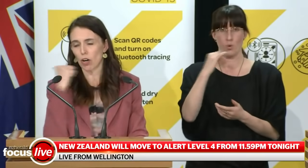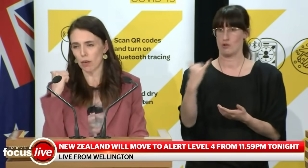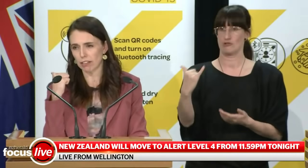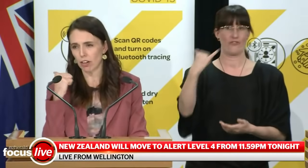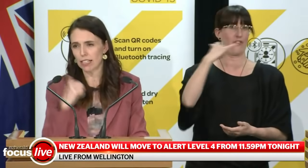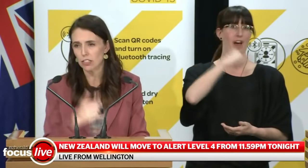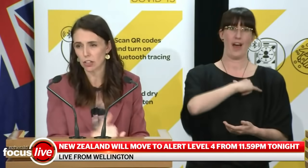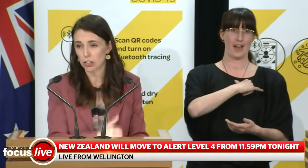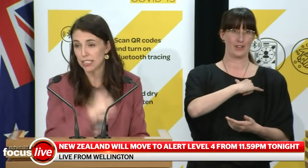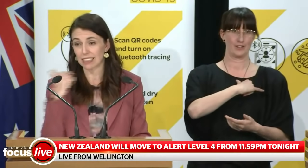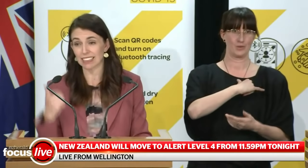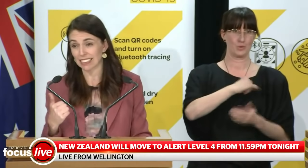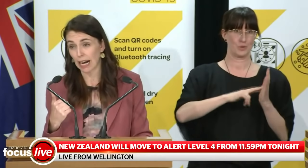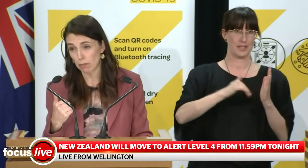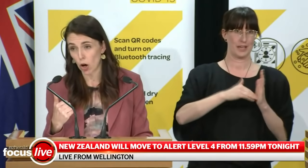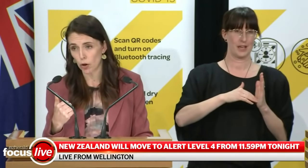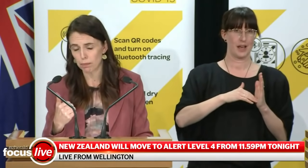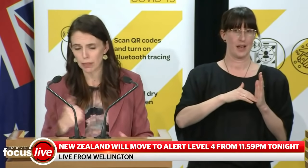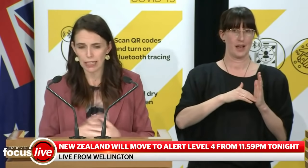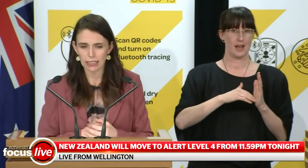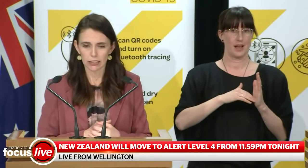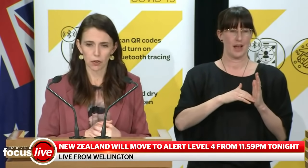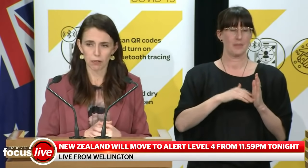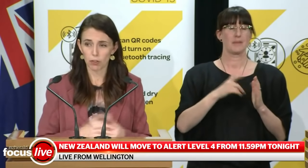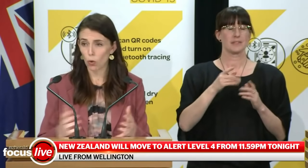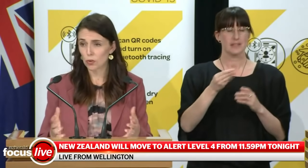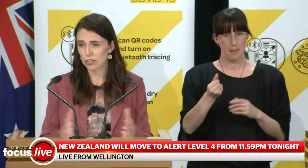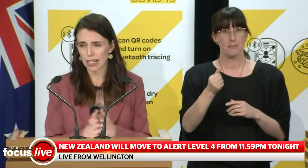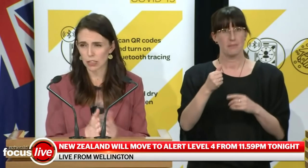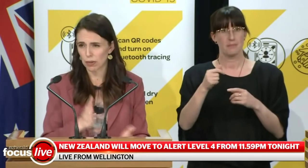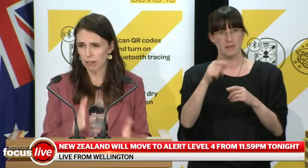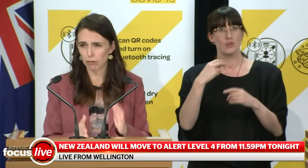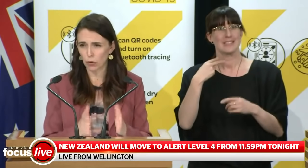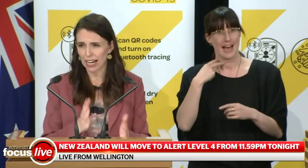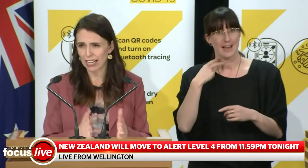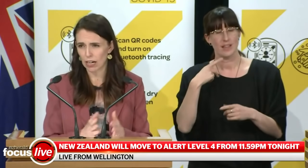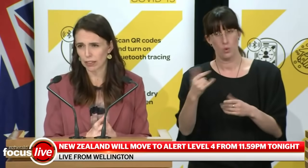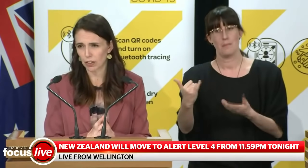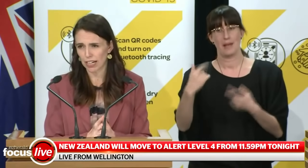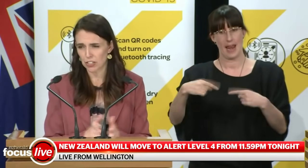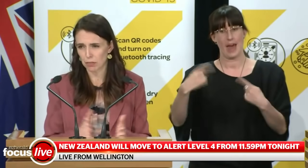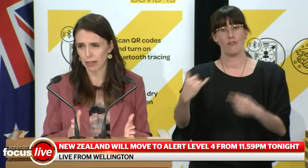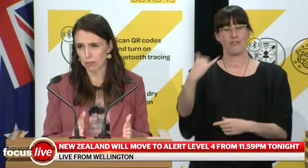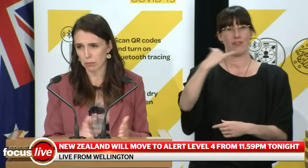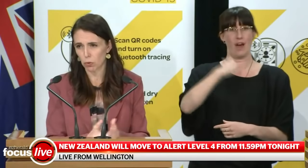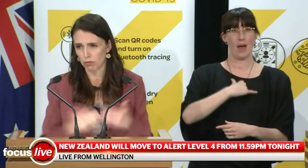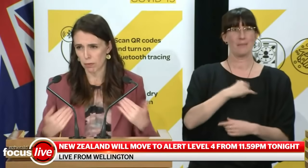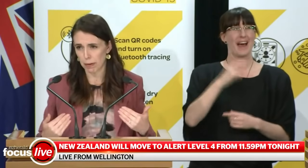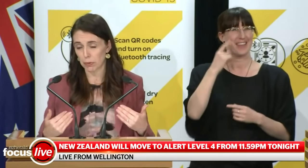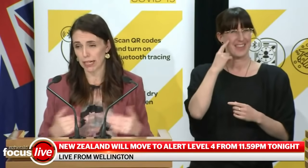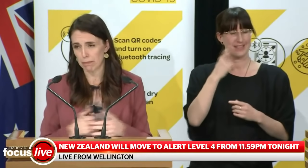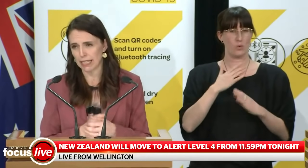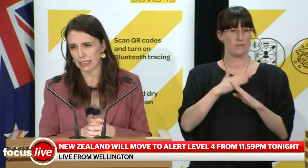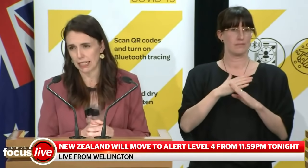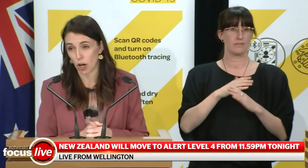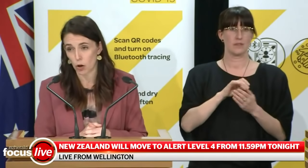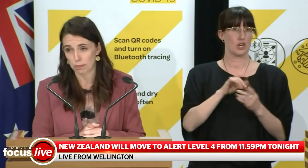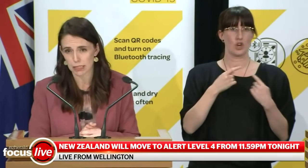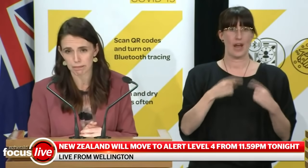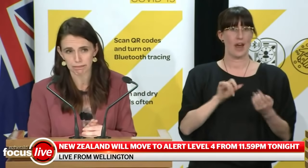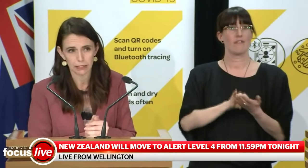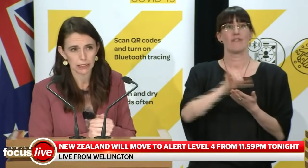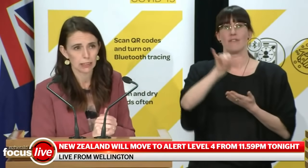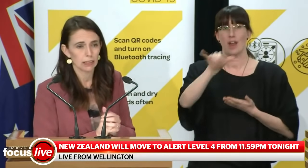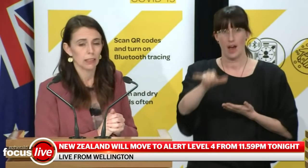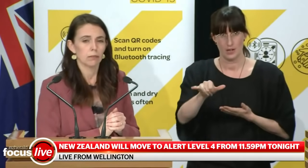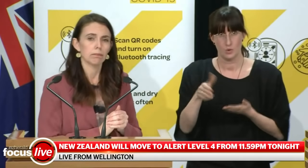allow outgoing flights so that New Zealanders can come home. So, of course, that's where that 48-hour relocation becomes important for people to get back to their